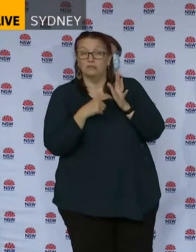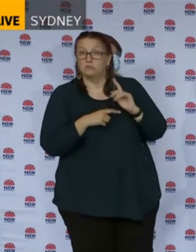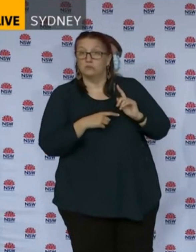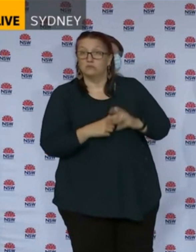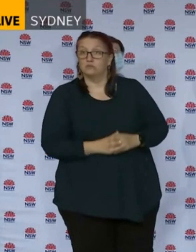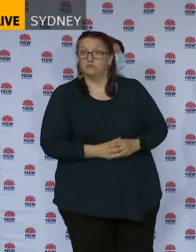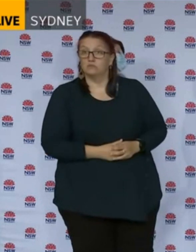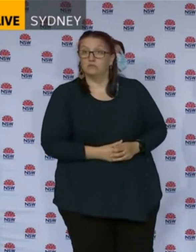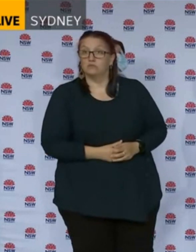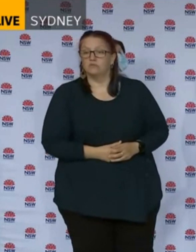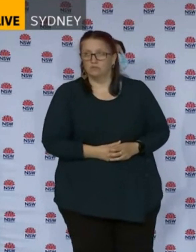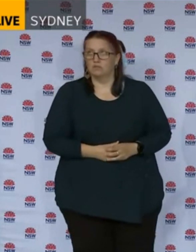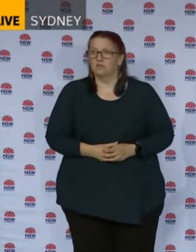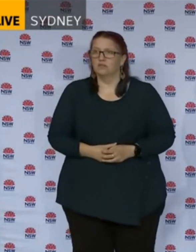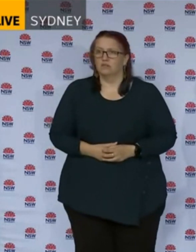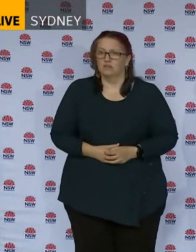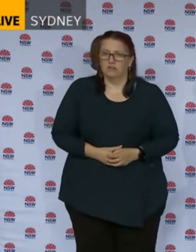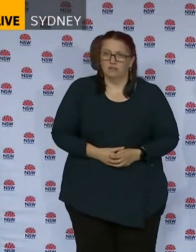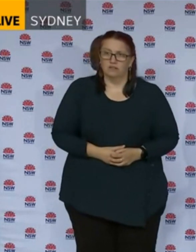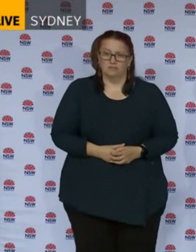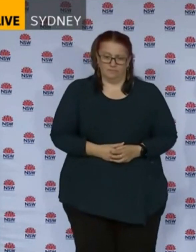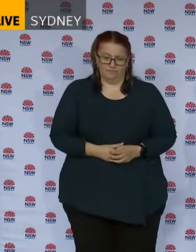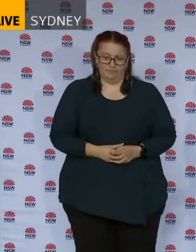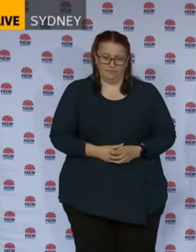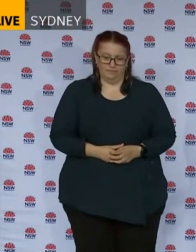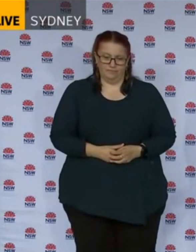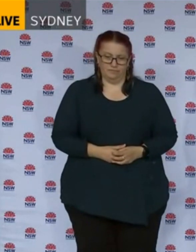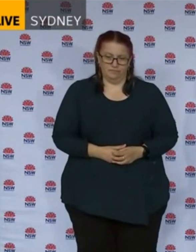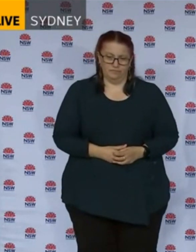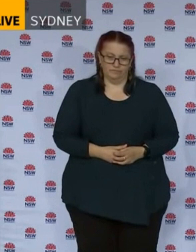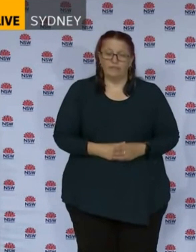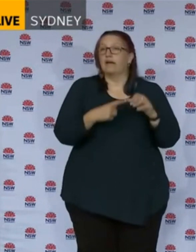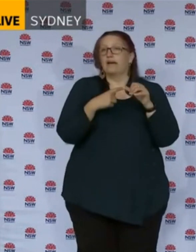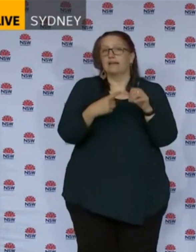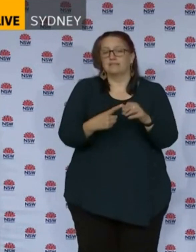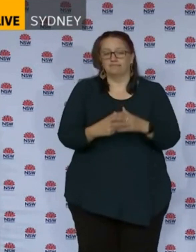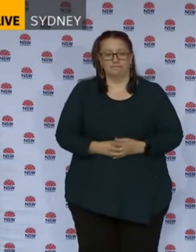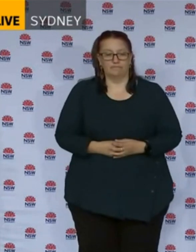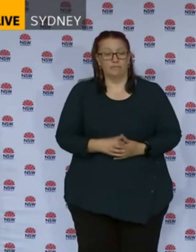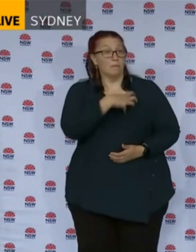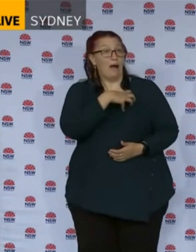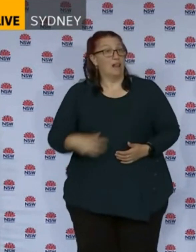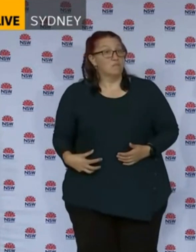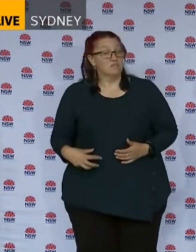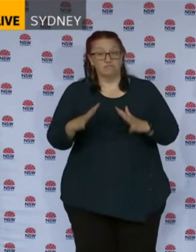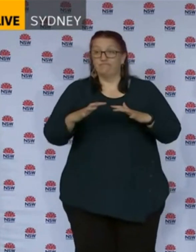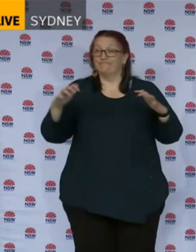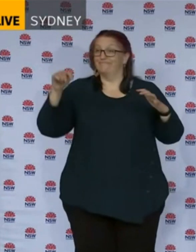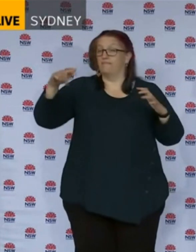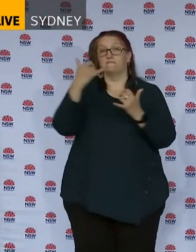that because this was a very complex environment, and also there were issues around MPs wanting